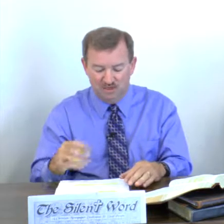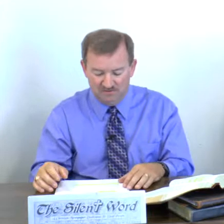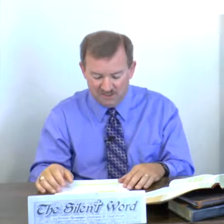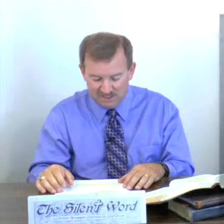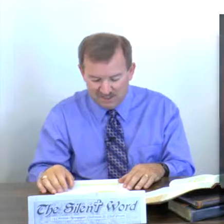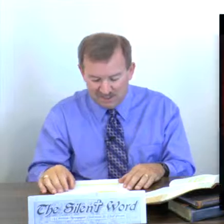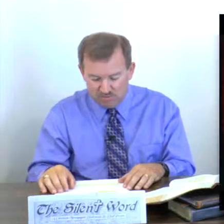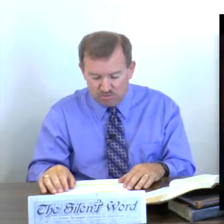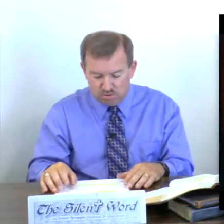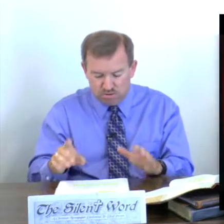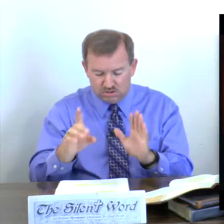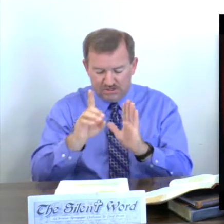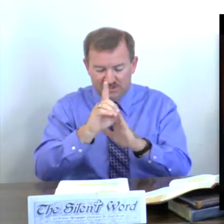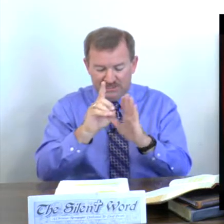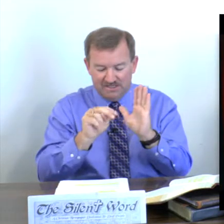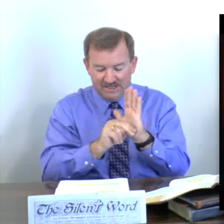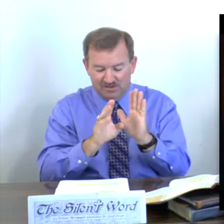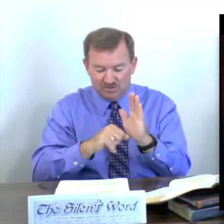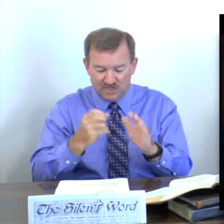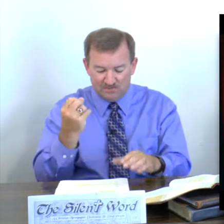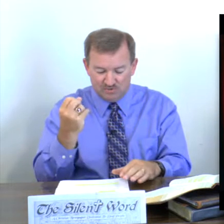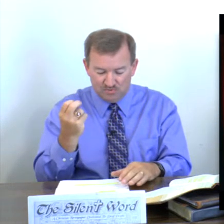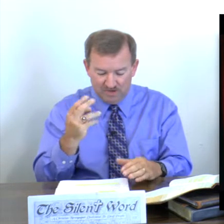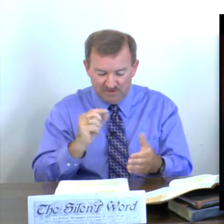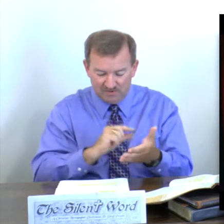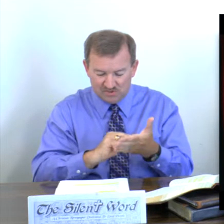12. So in Daniel chapter 12, I want you to